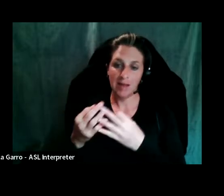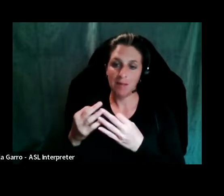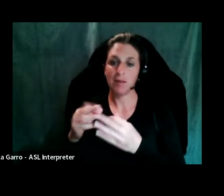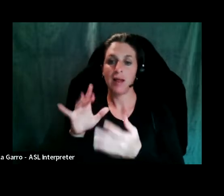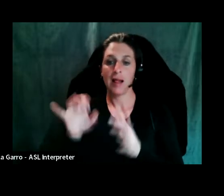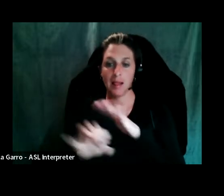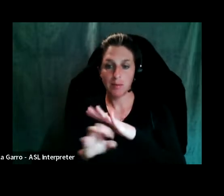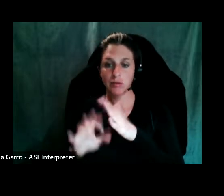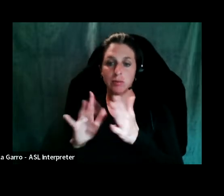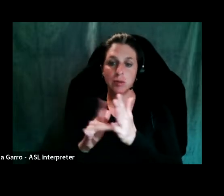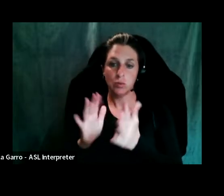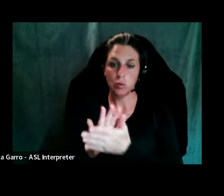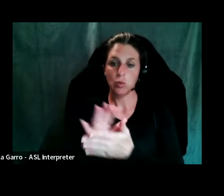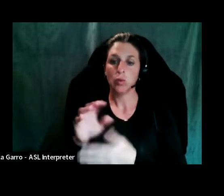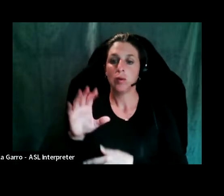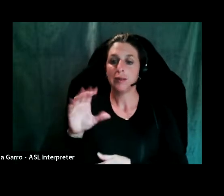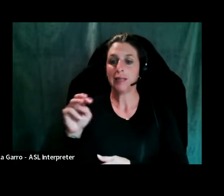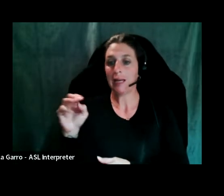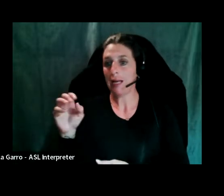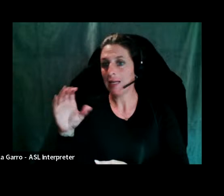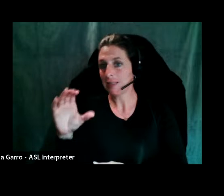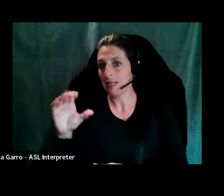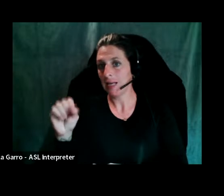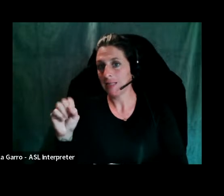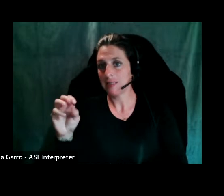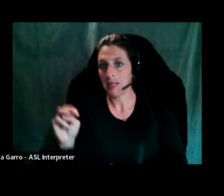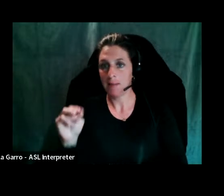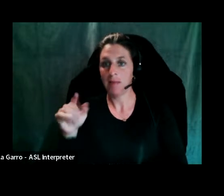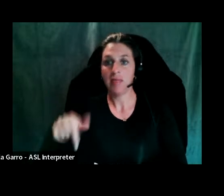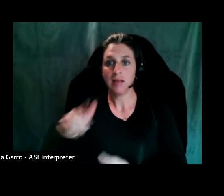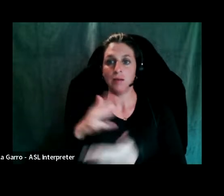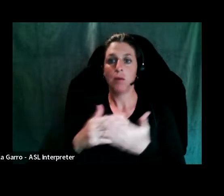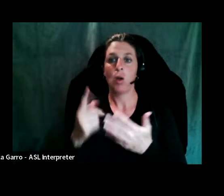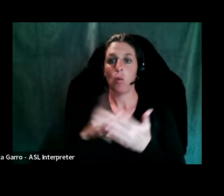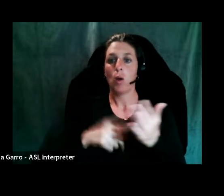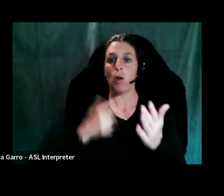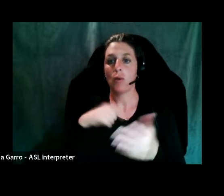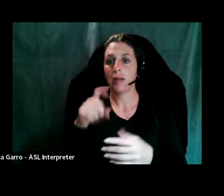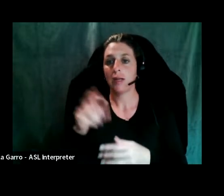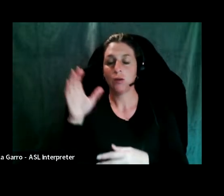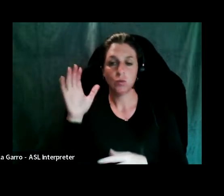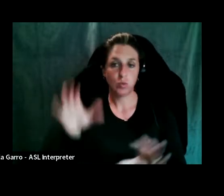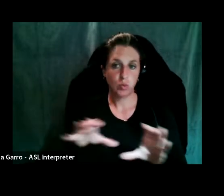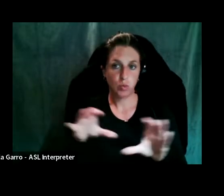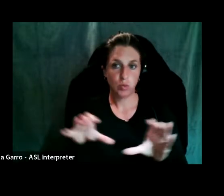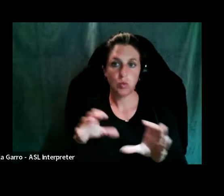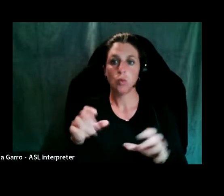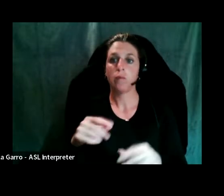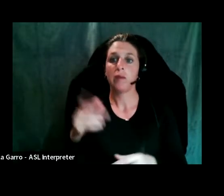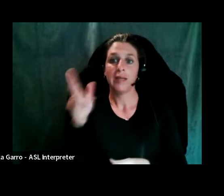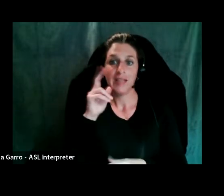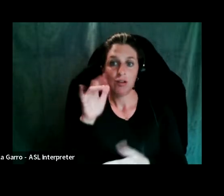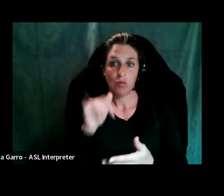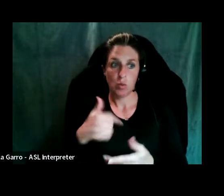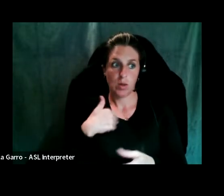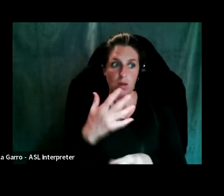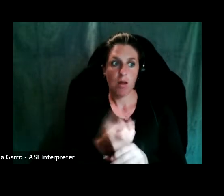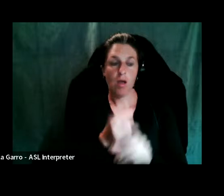and CSM. I think this is part of what we need to do. And just to hear that we got this grant is just so impressive.